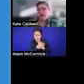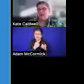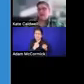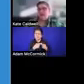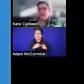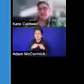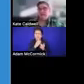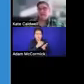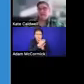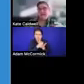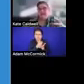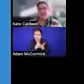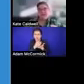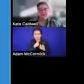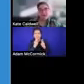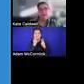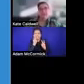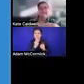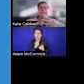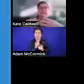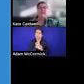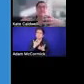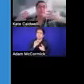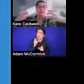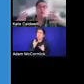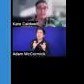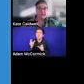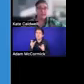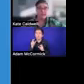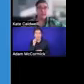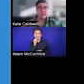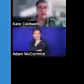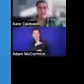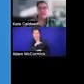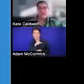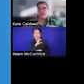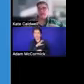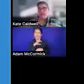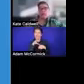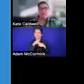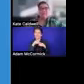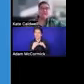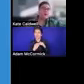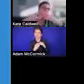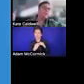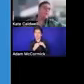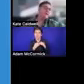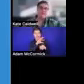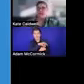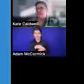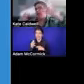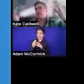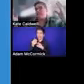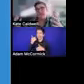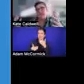without actually meaningfully engaging with its intended purpose. And so people will say, oh, we're